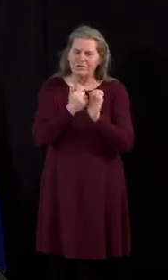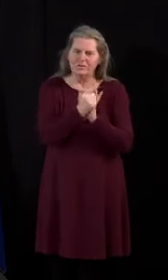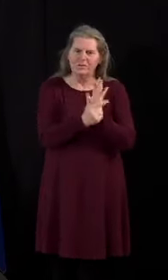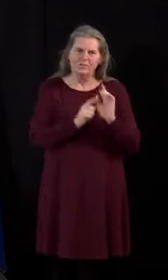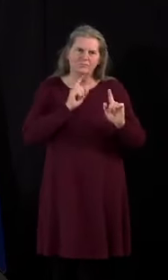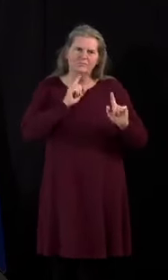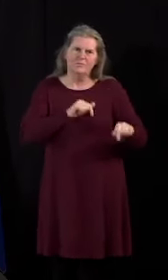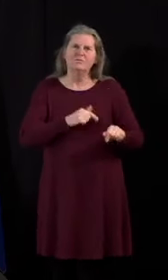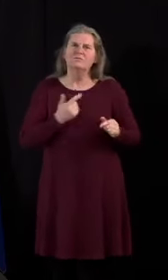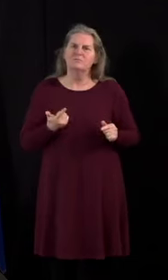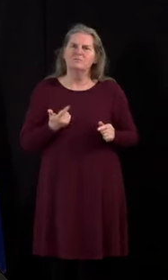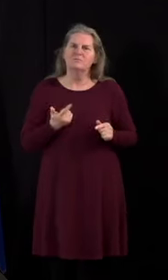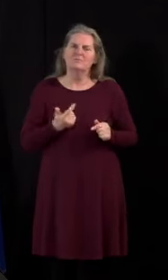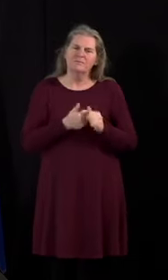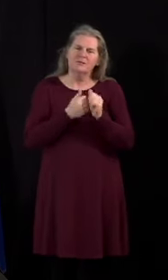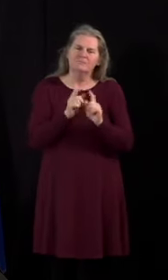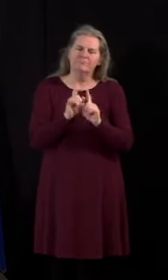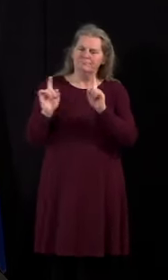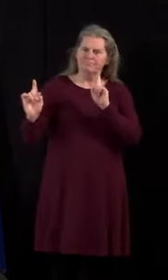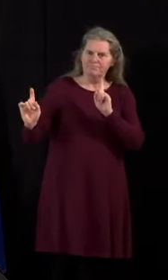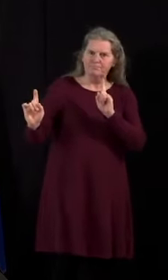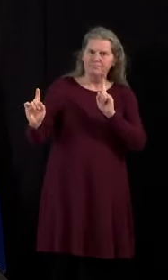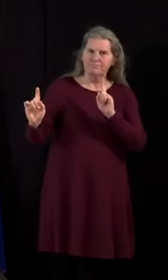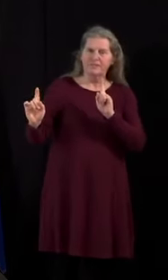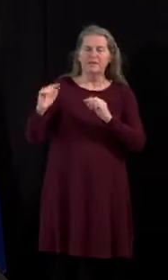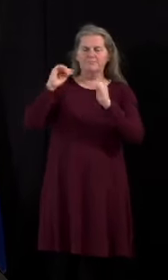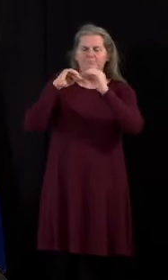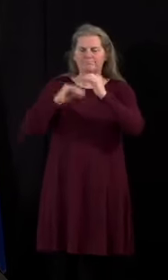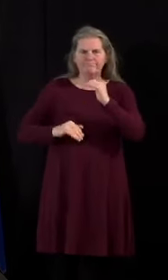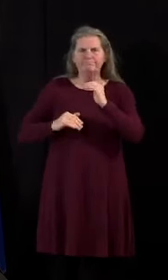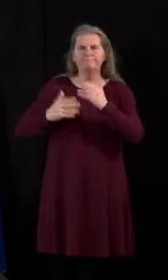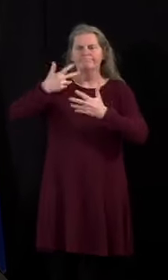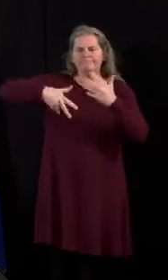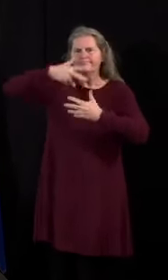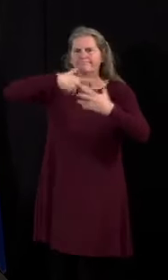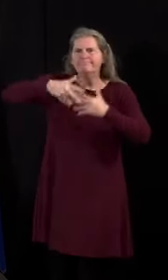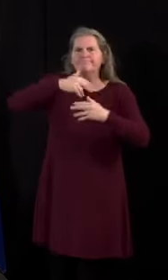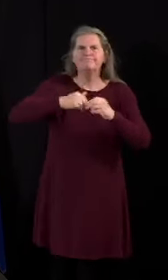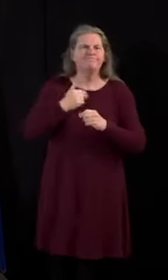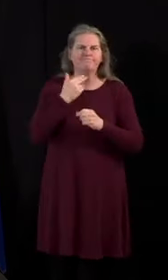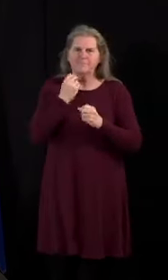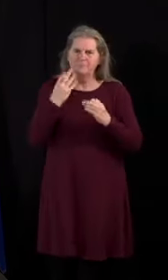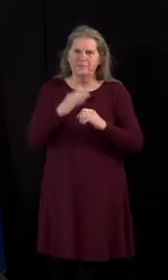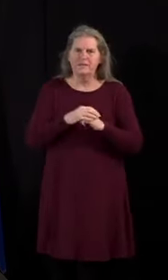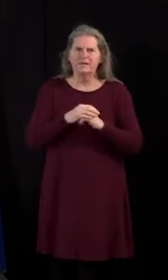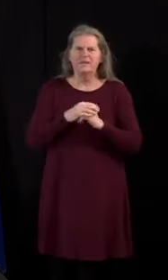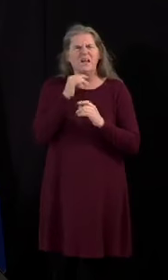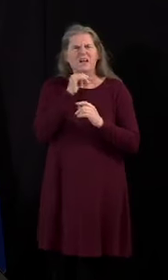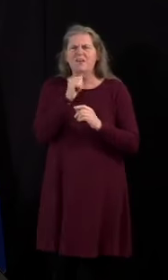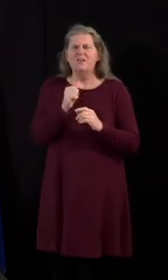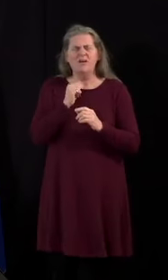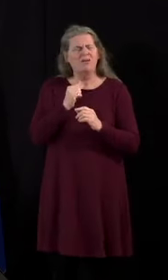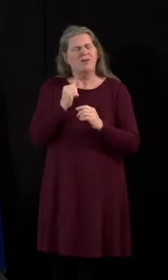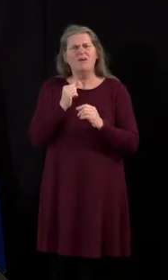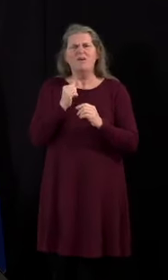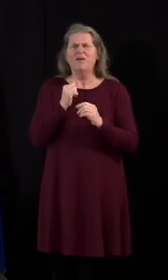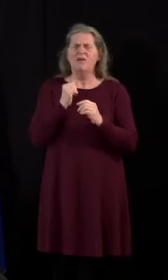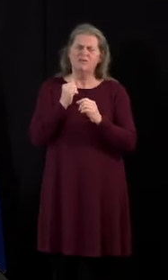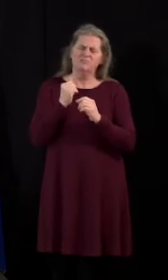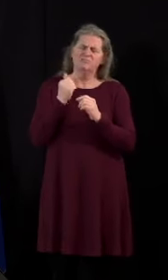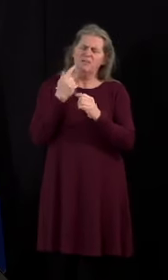Respect the orders to physically distance and avoid gatherings. Do not jeopardize the health and safety of Yukoners.